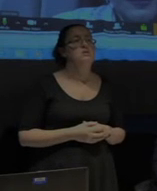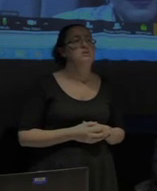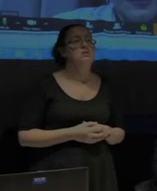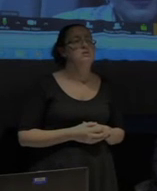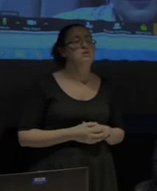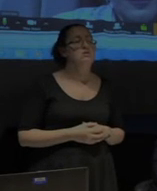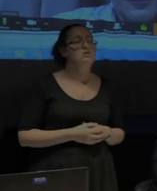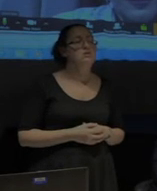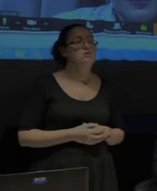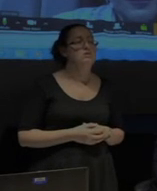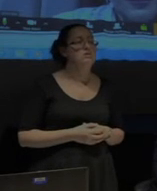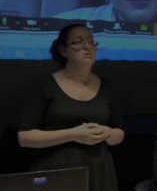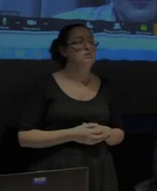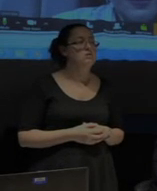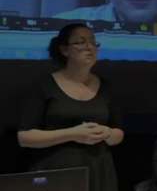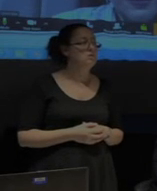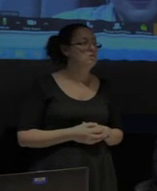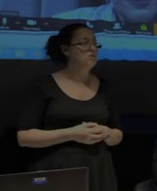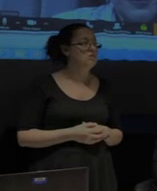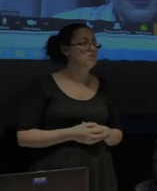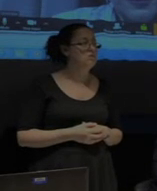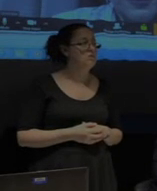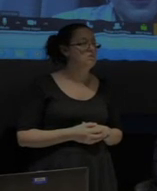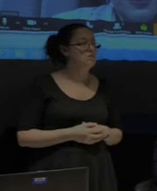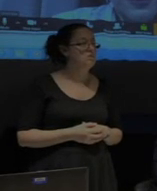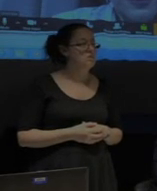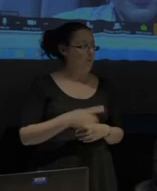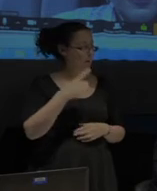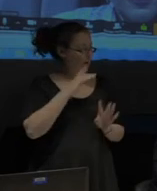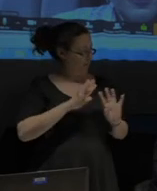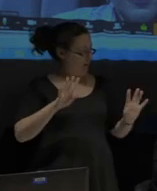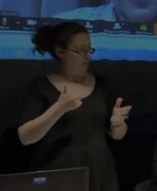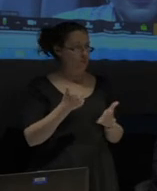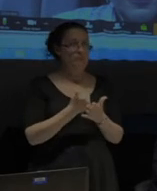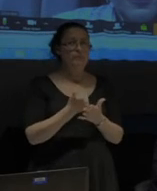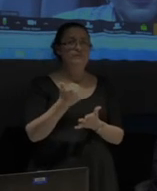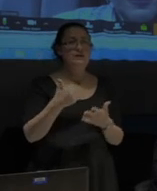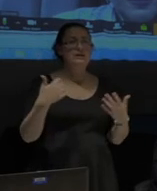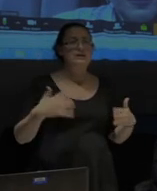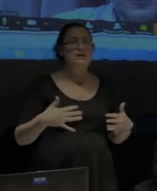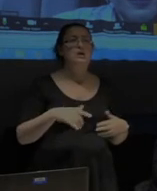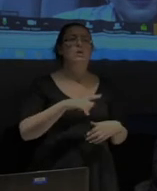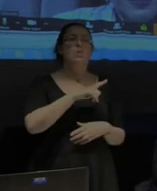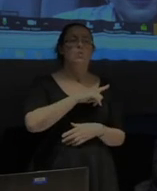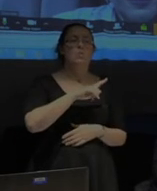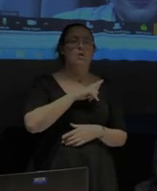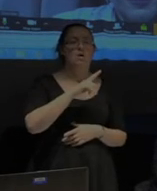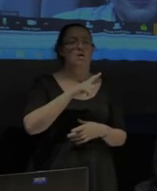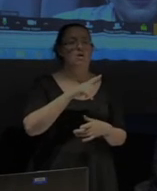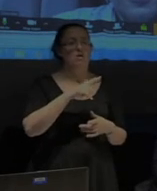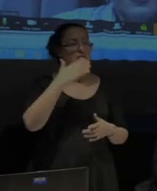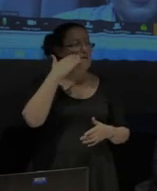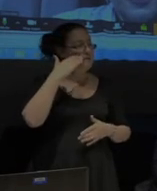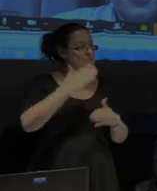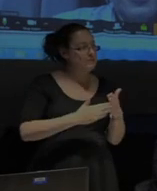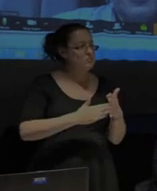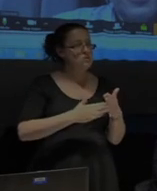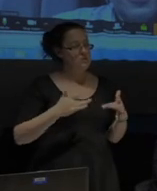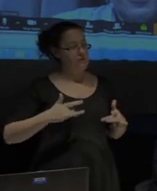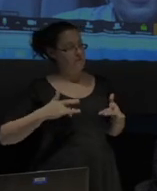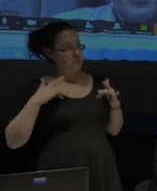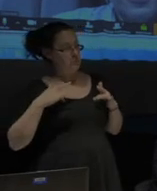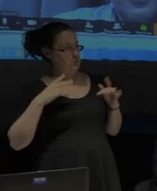free. But again, I think this panel's been excellent because you've brought a lot of experience and a lot of different